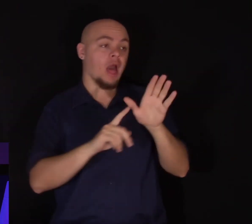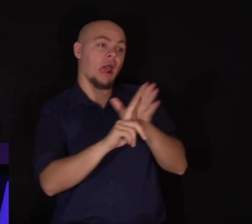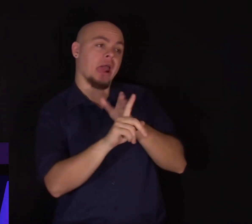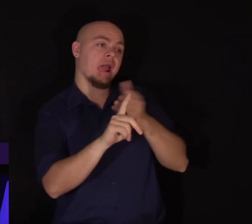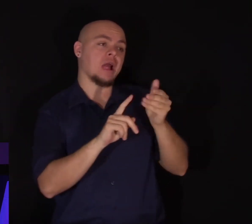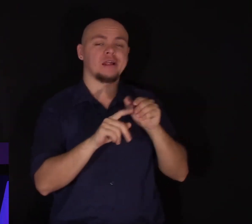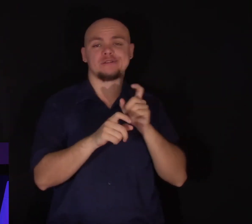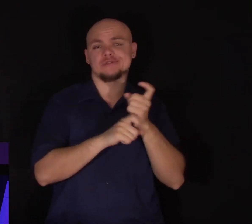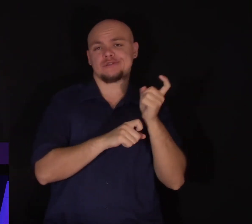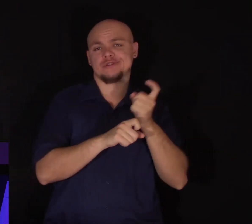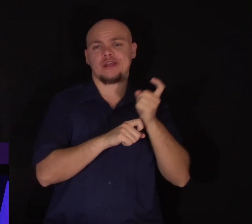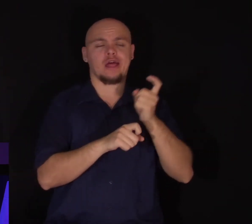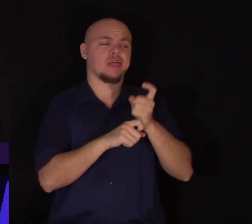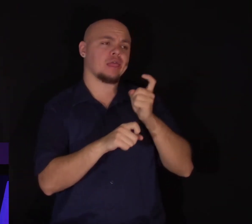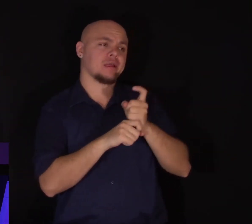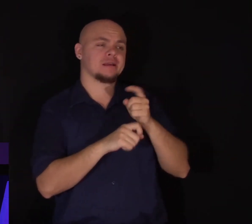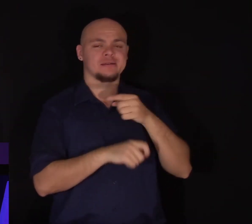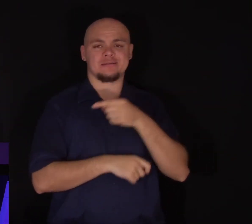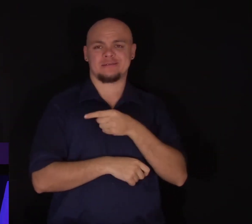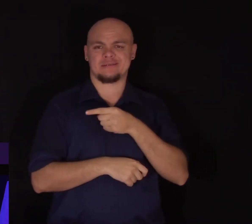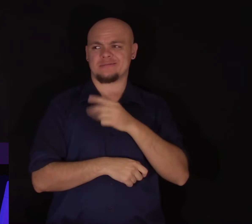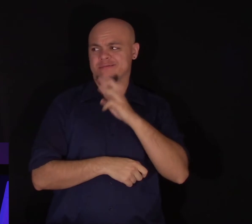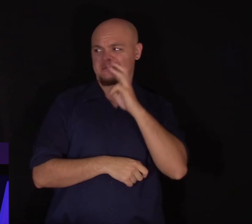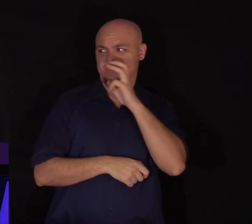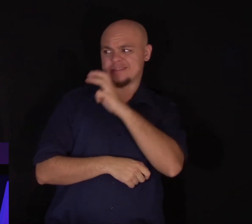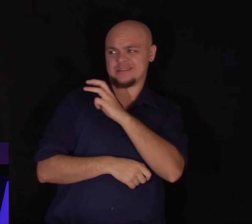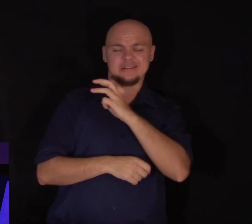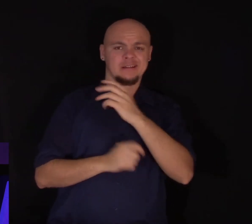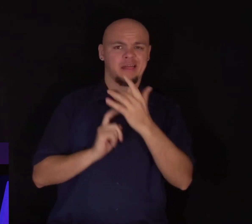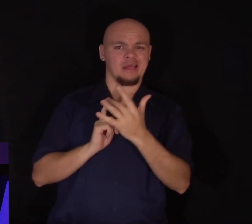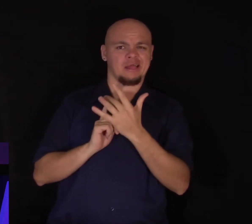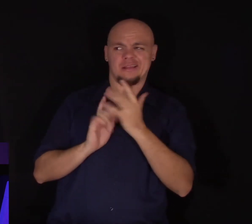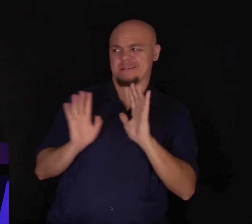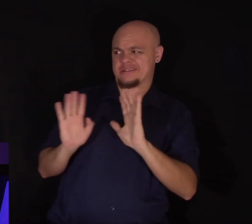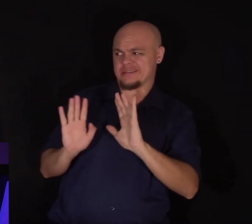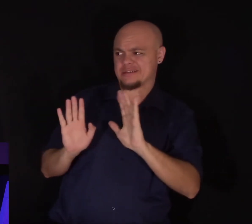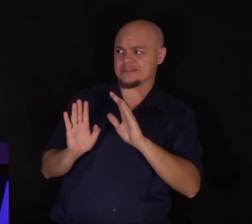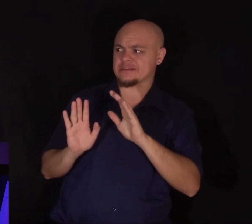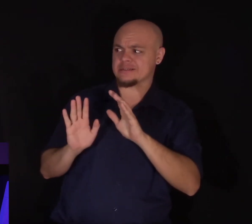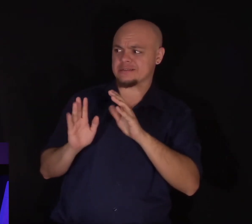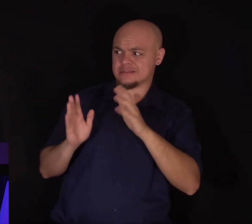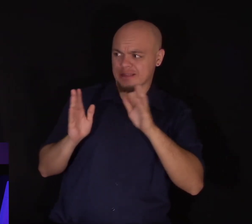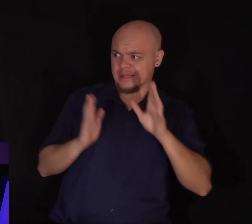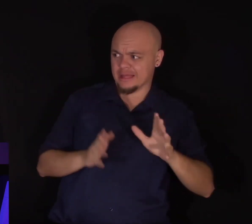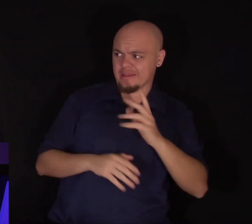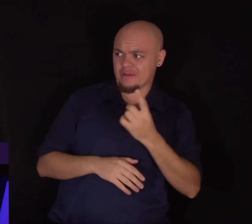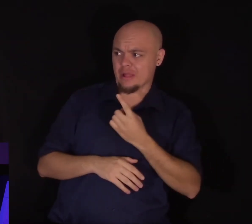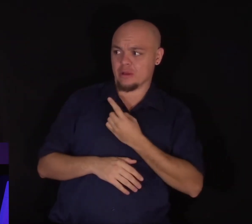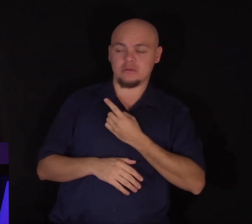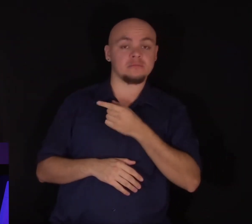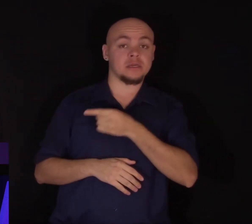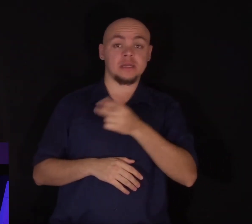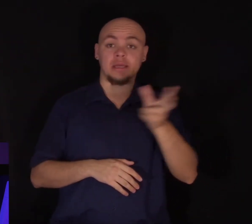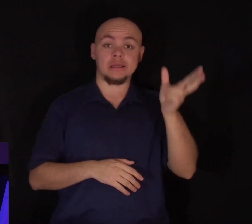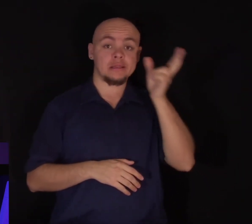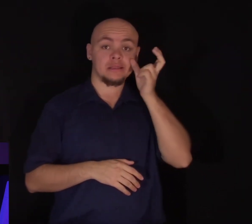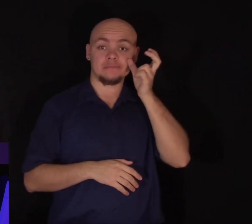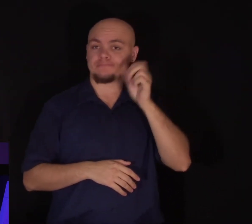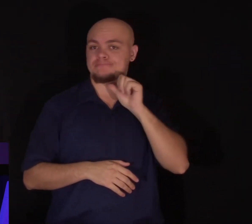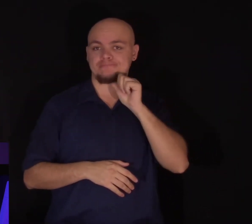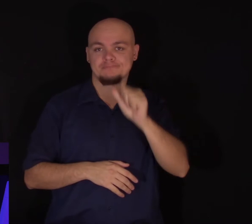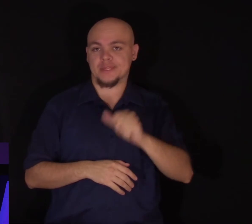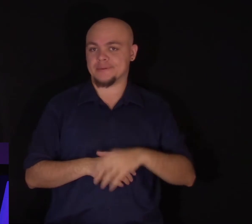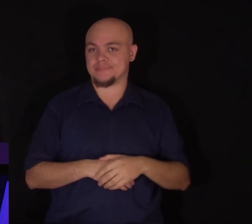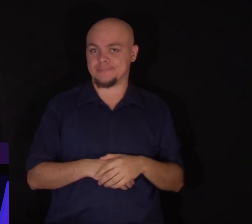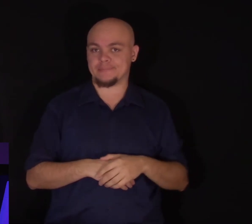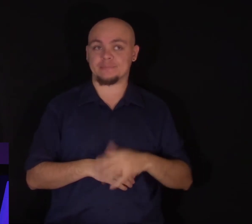gross jokes and generally being really weird and harassing us, and we asked him to leave us alone multiple times, but he wouldn't. 5 minutes